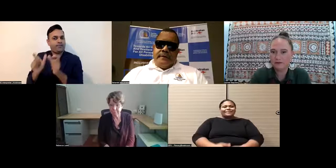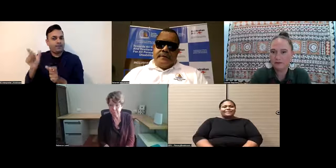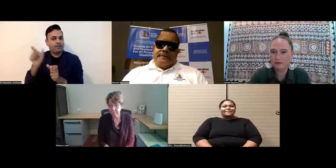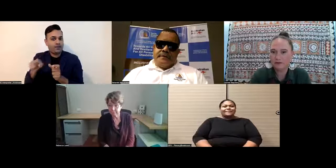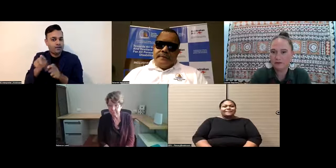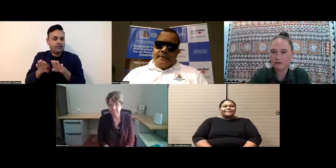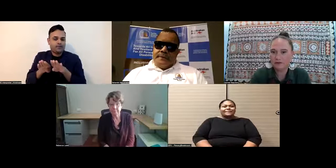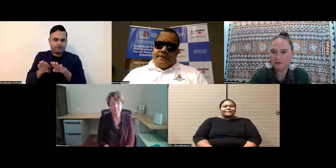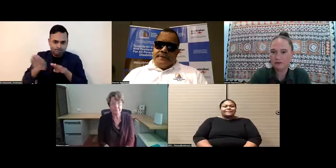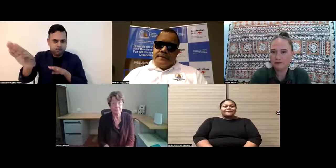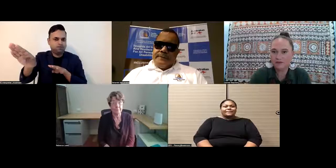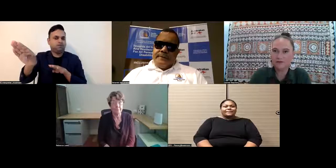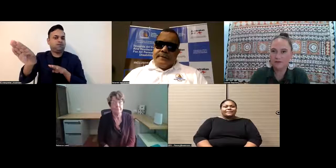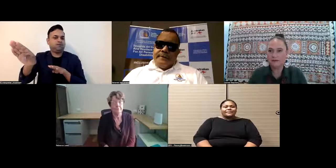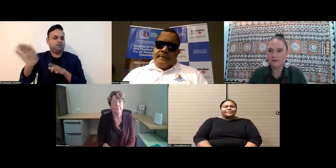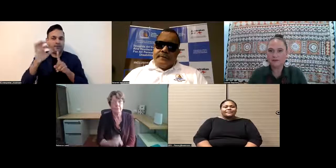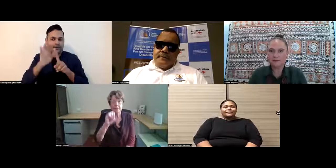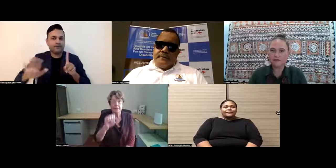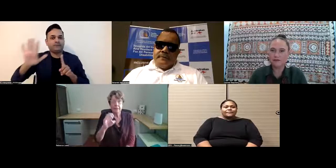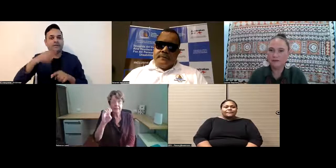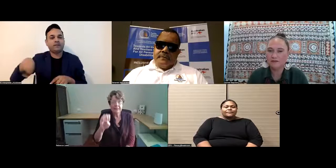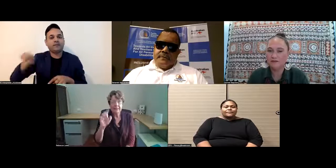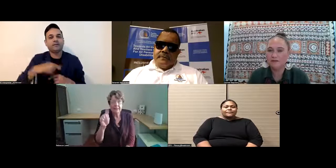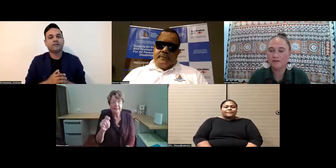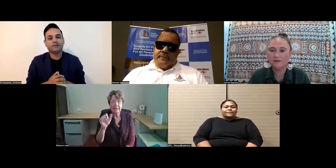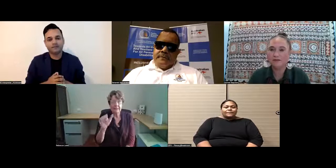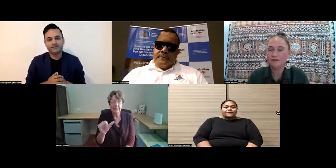Thank you very much, Honorable Minister Sepuloni.